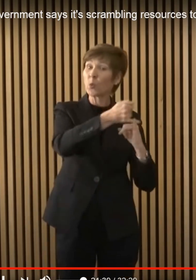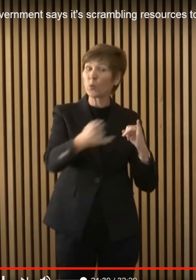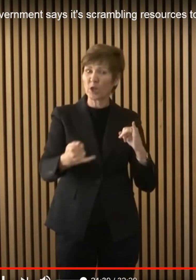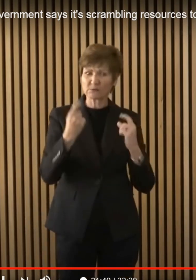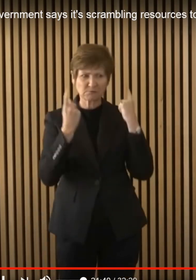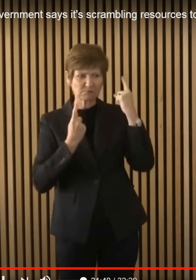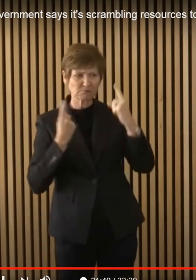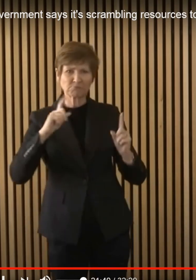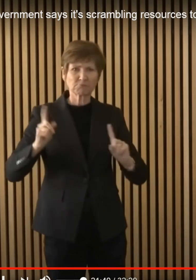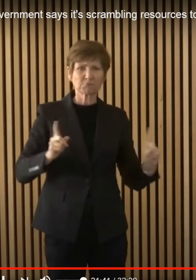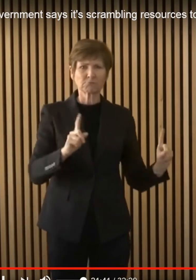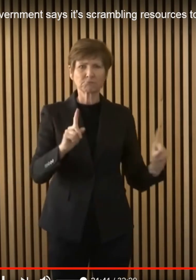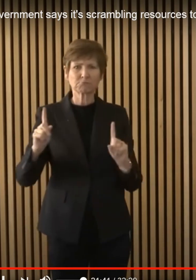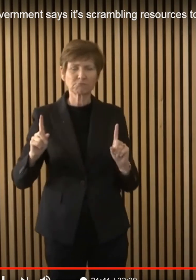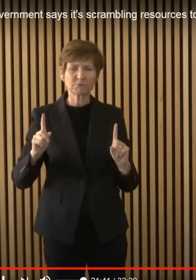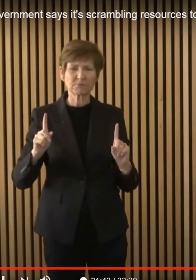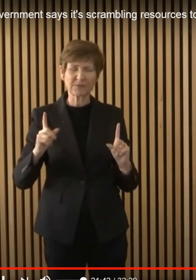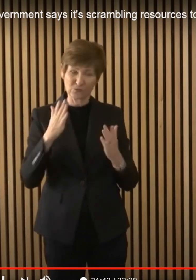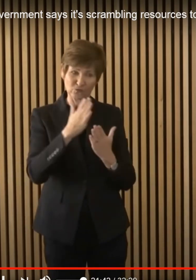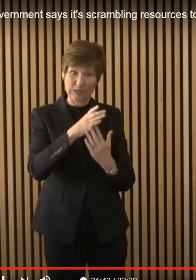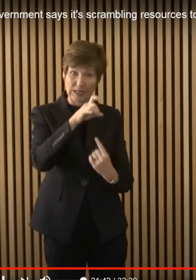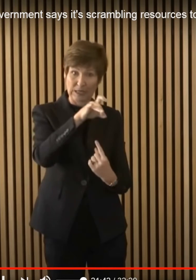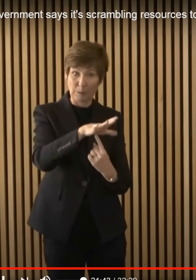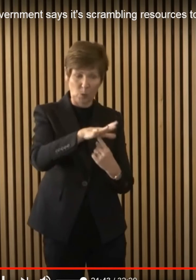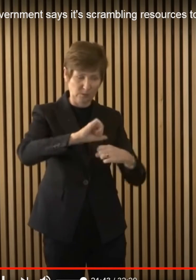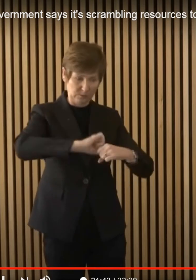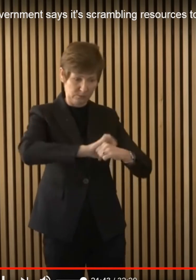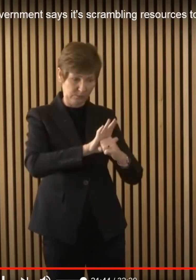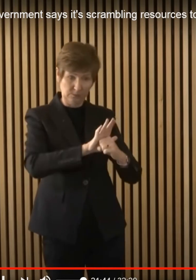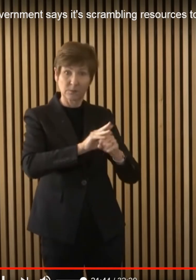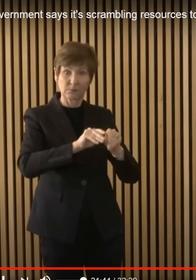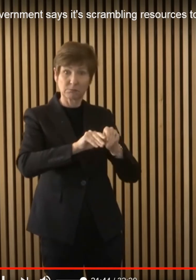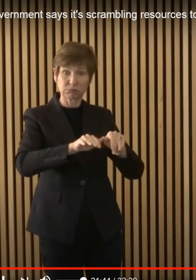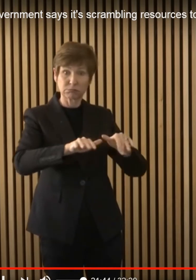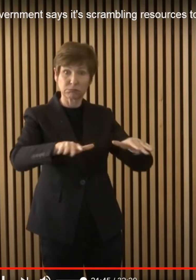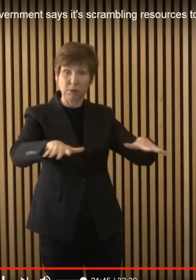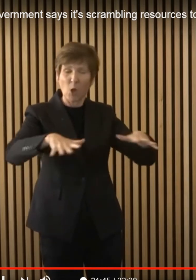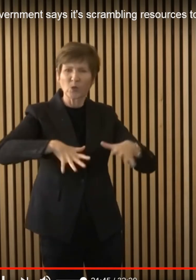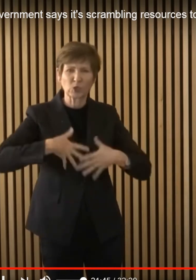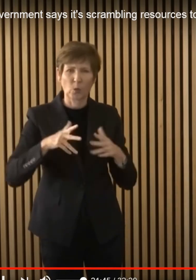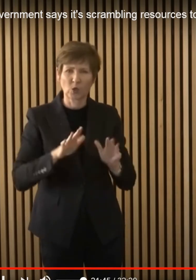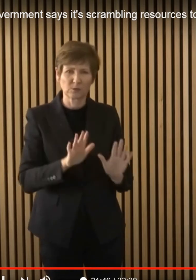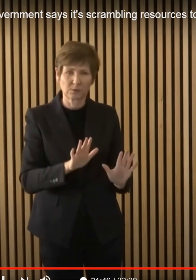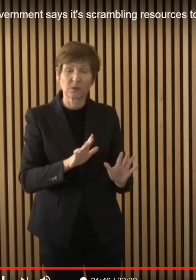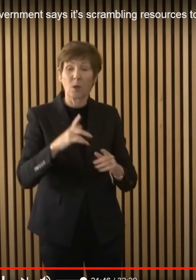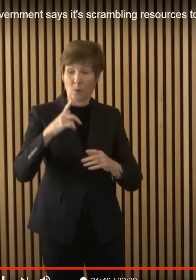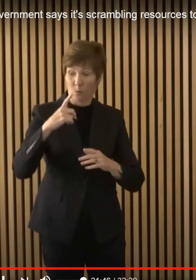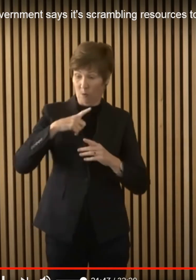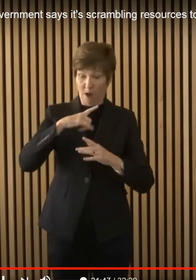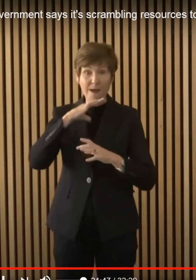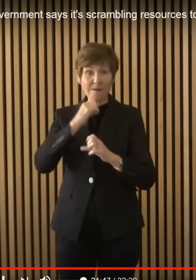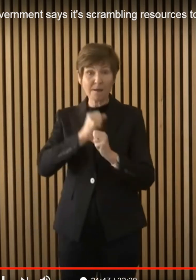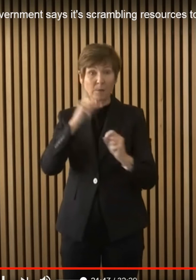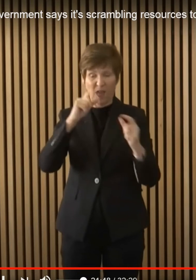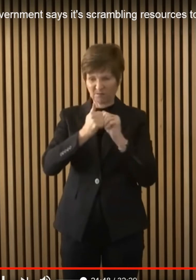prevent community transmission. The reason we put in place the hospitals agreement with the states,